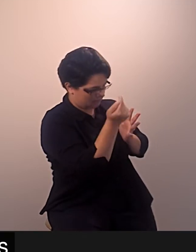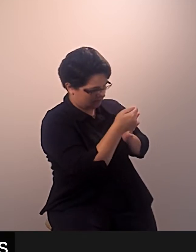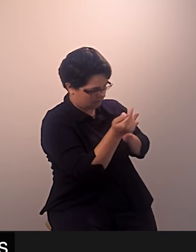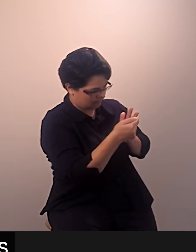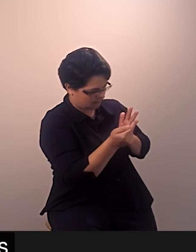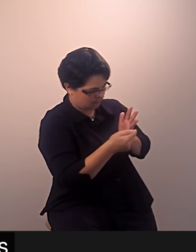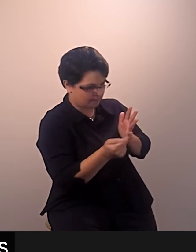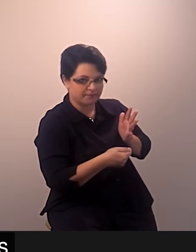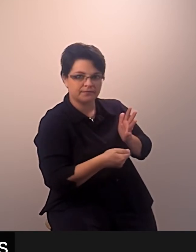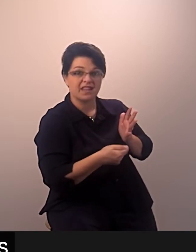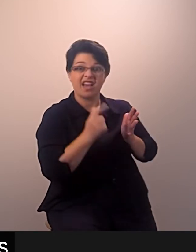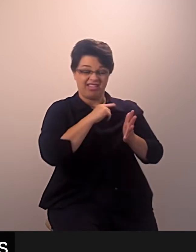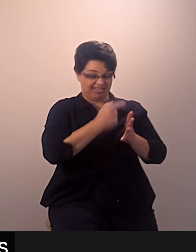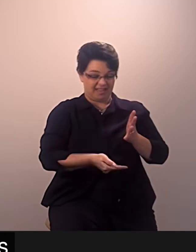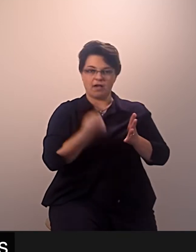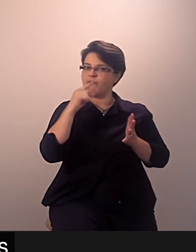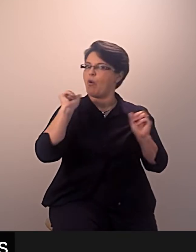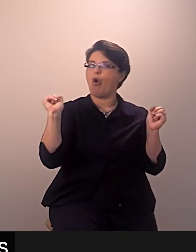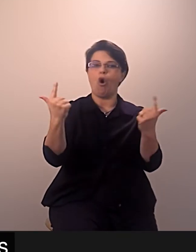good.